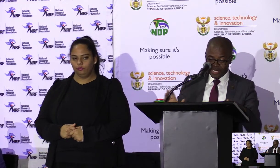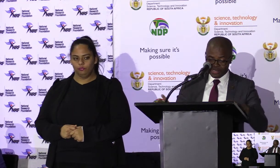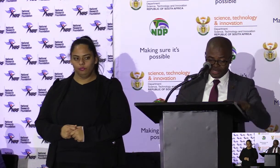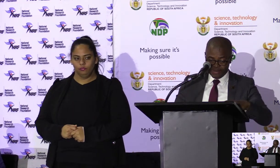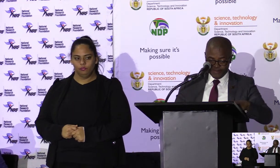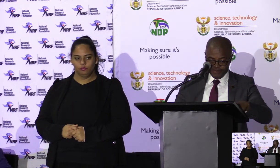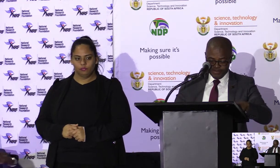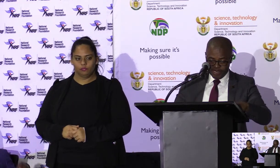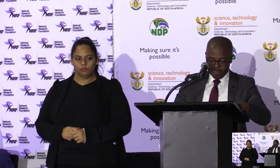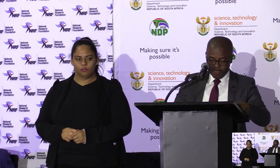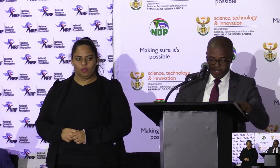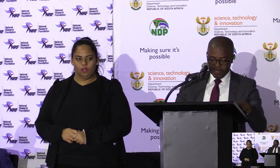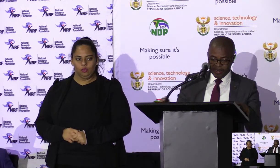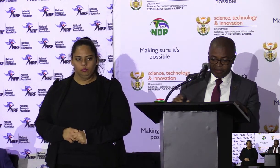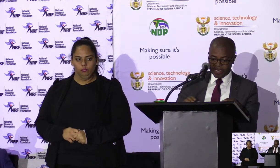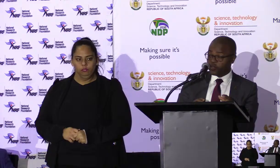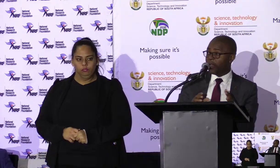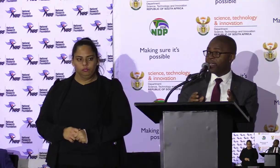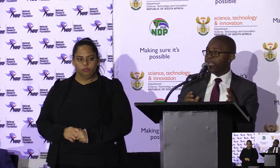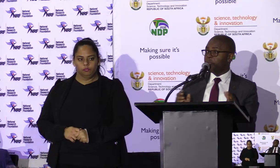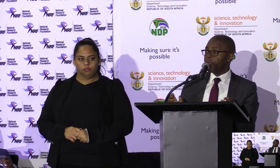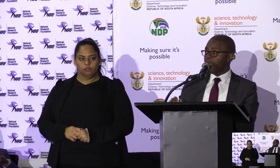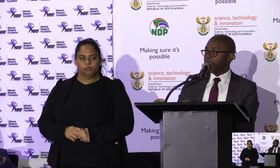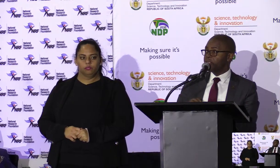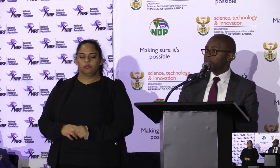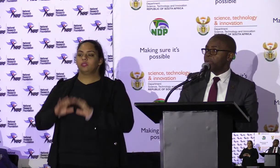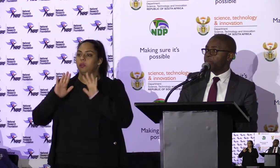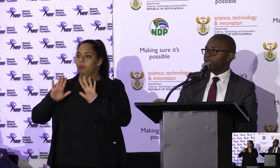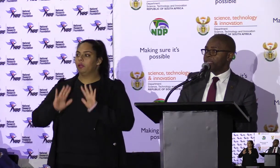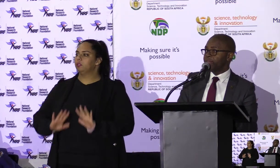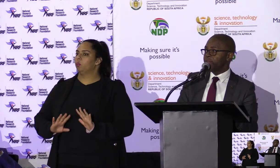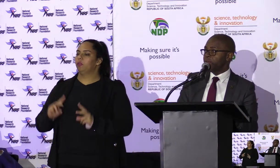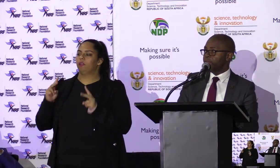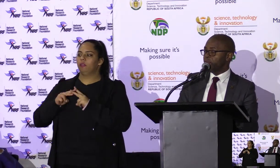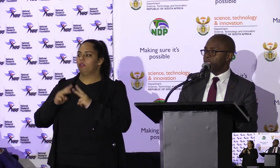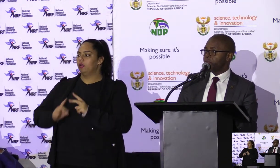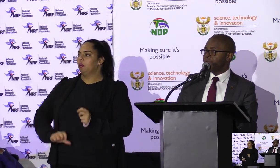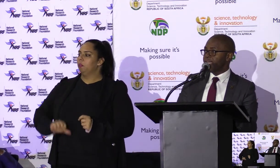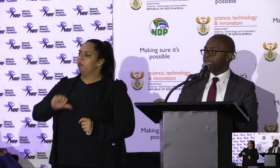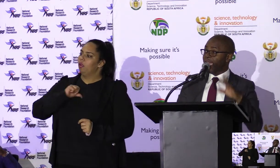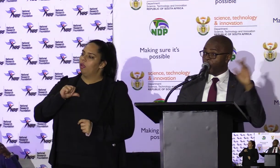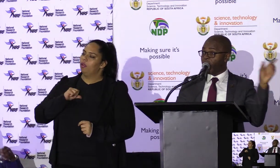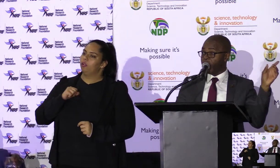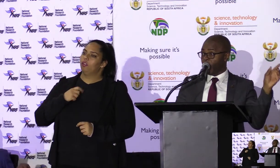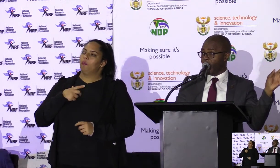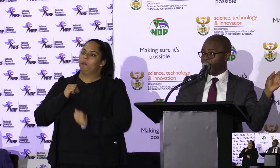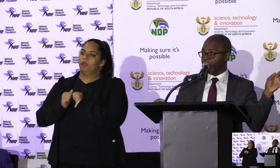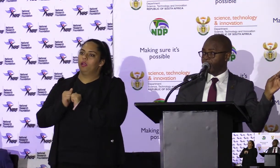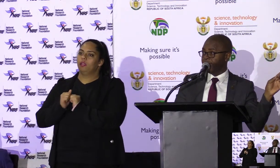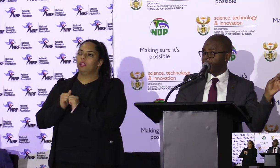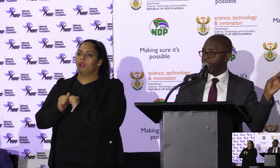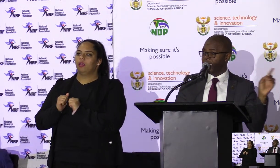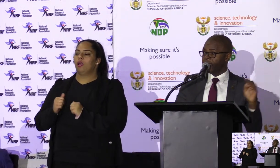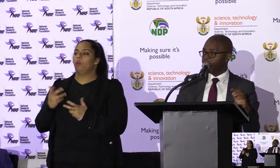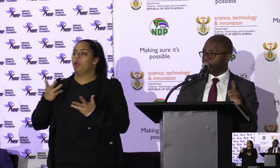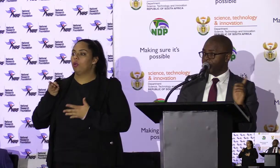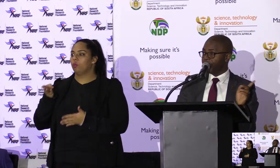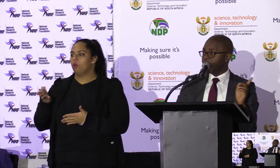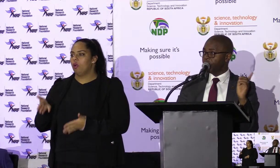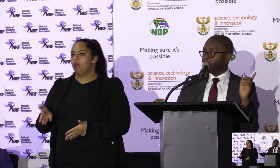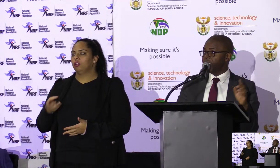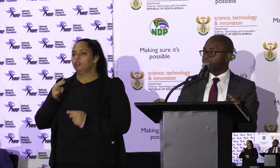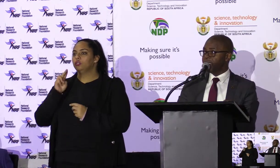is really amazing. But we are really proud, my brother, for what you have done and where you are